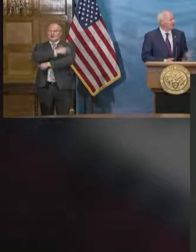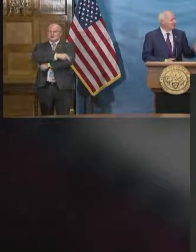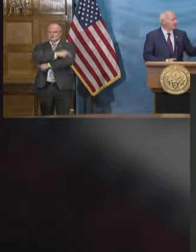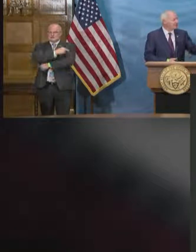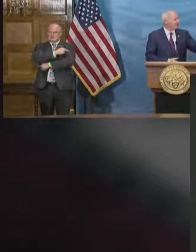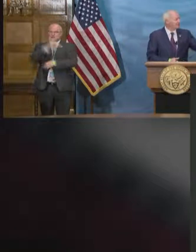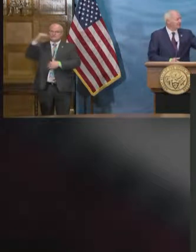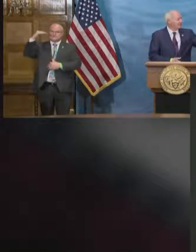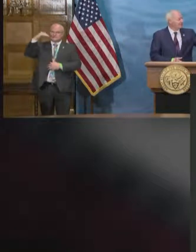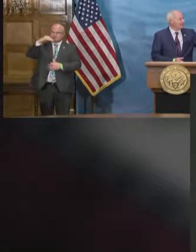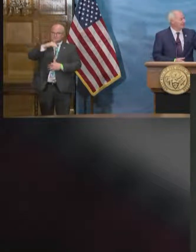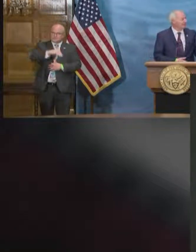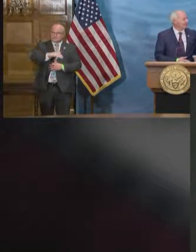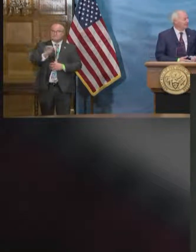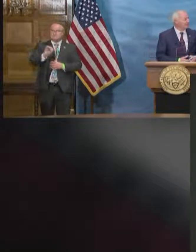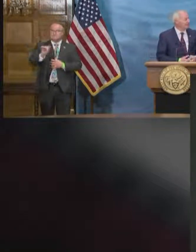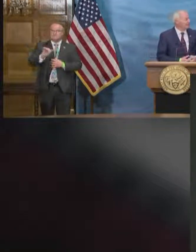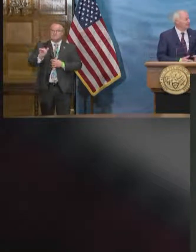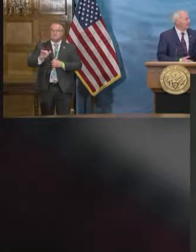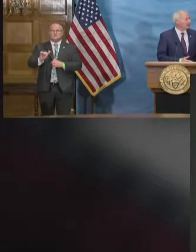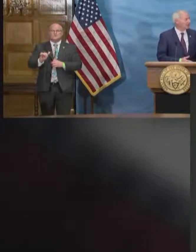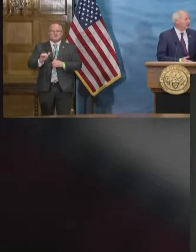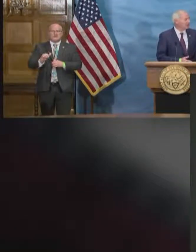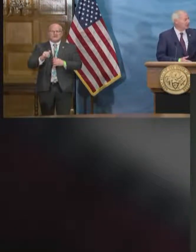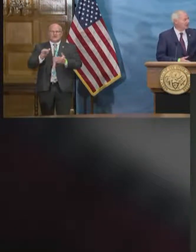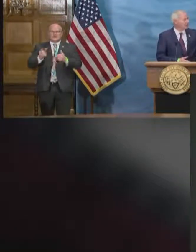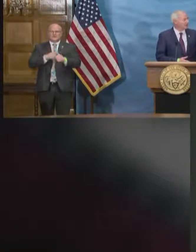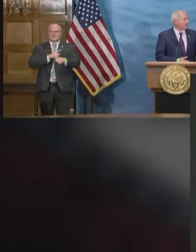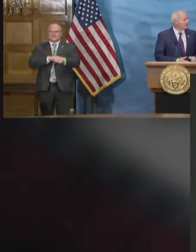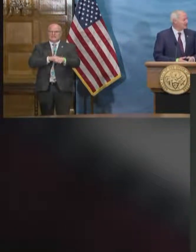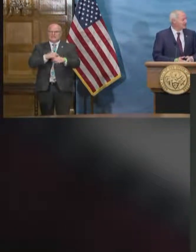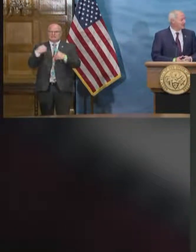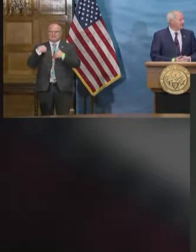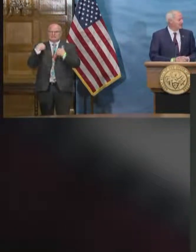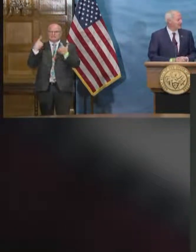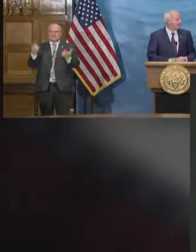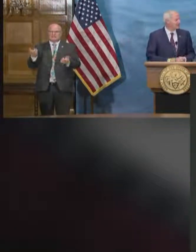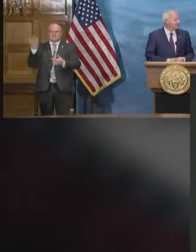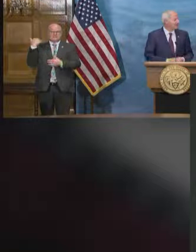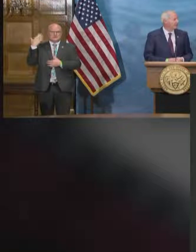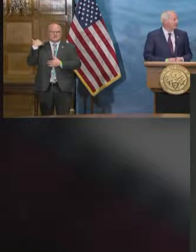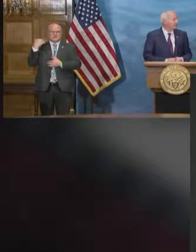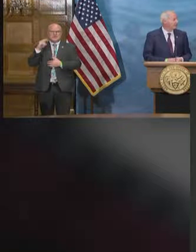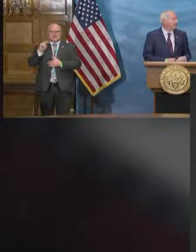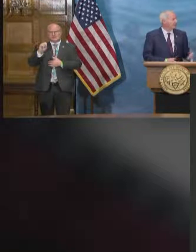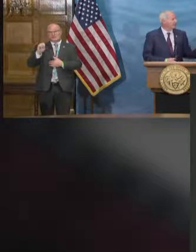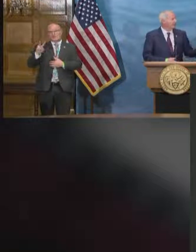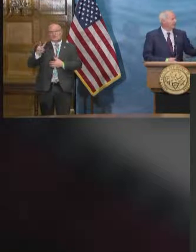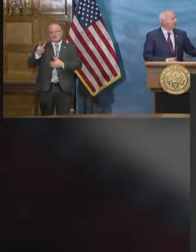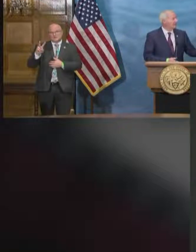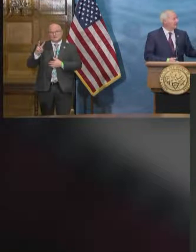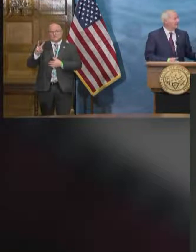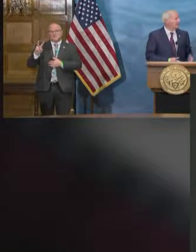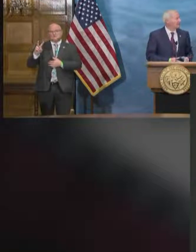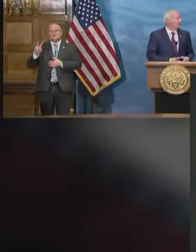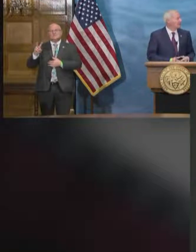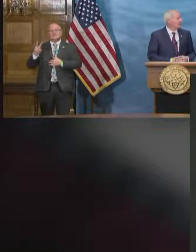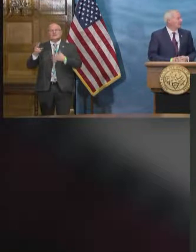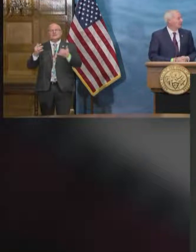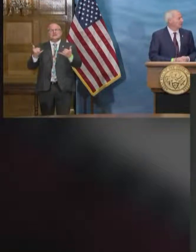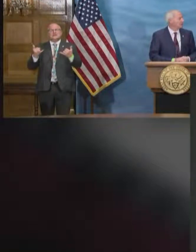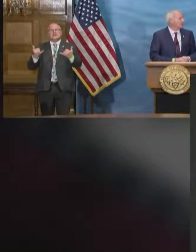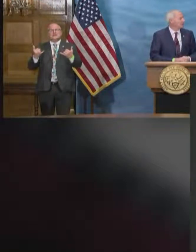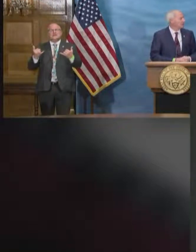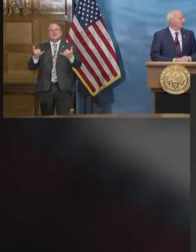hospitalizations are down. We haven't been that low in hospitalizations since back in late November. And then if you go